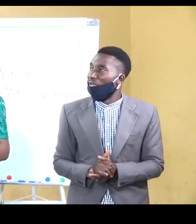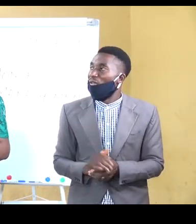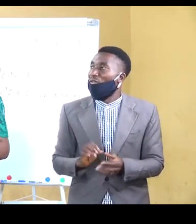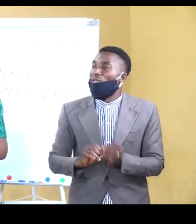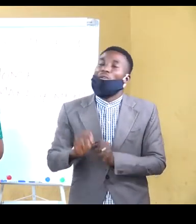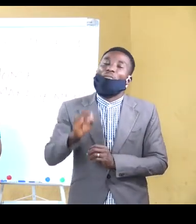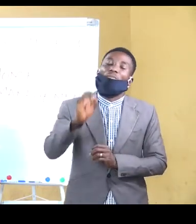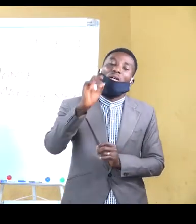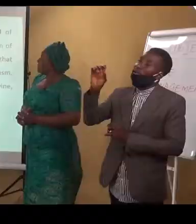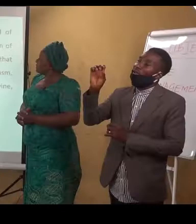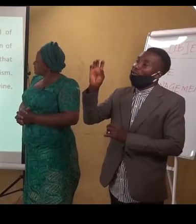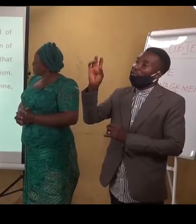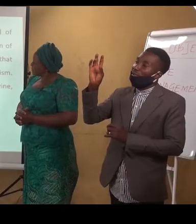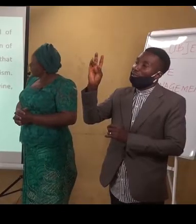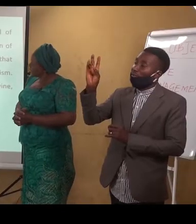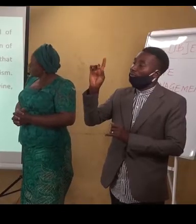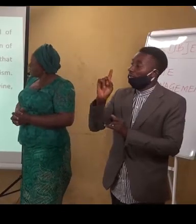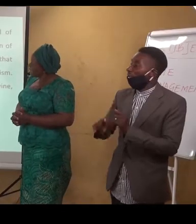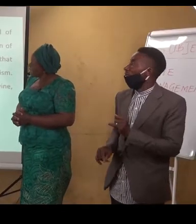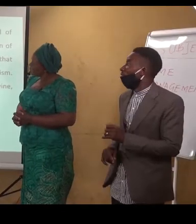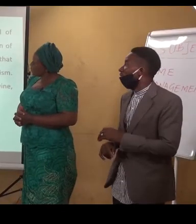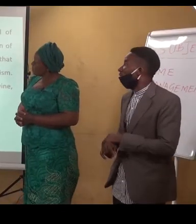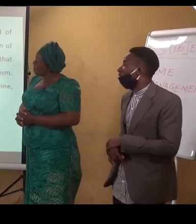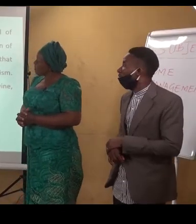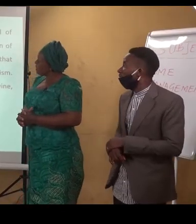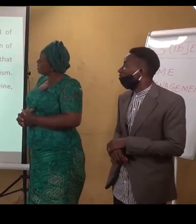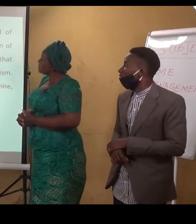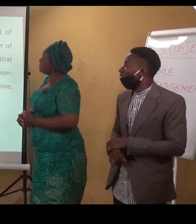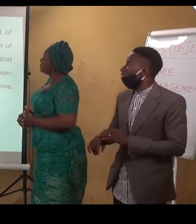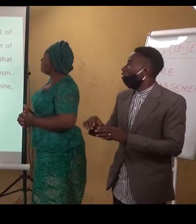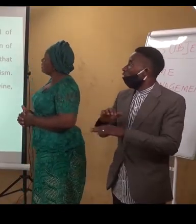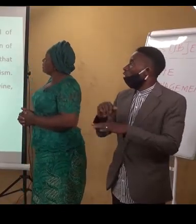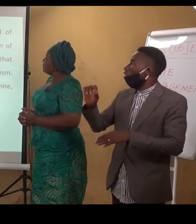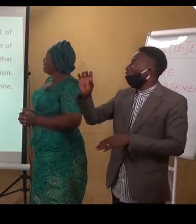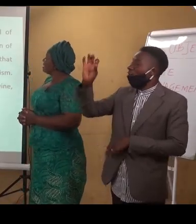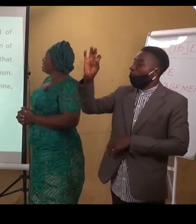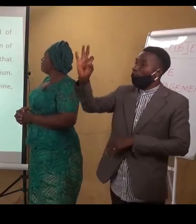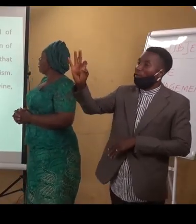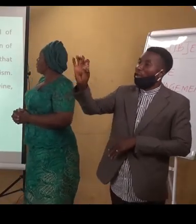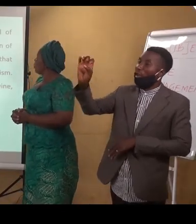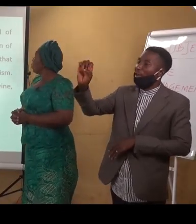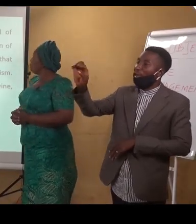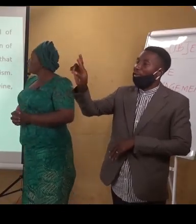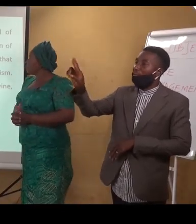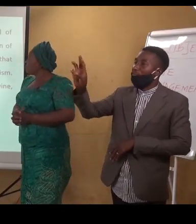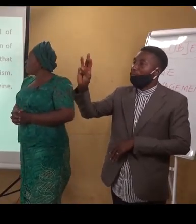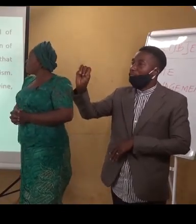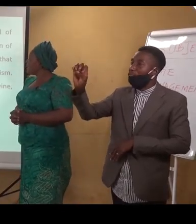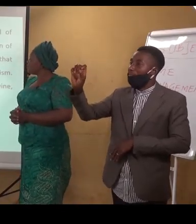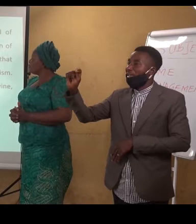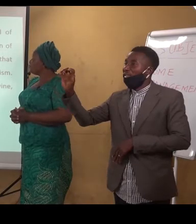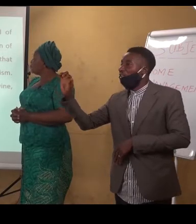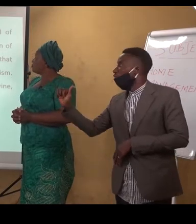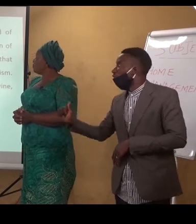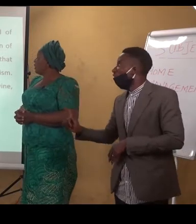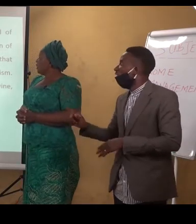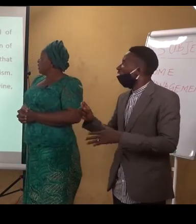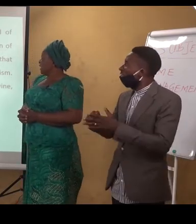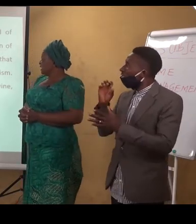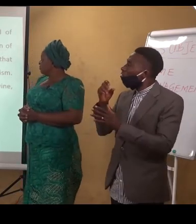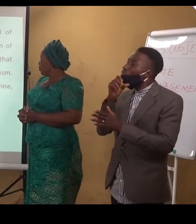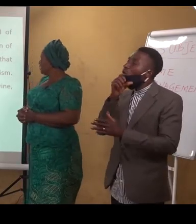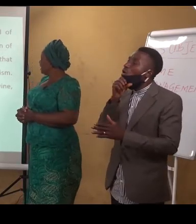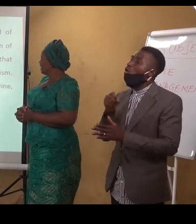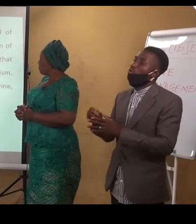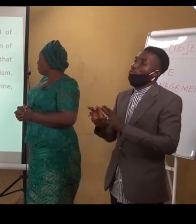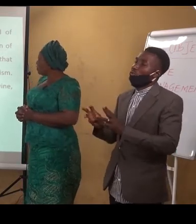Then the second to the last is what? Fermentation. This is a very old method of preserving food.